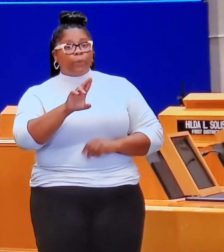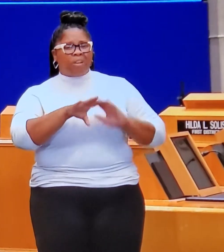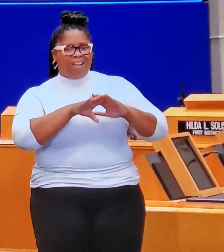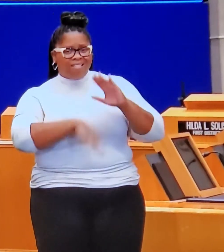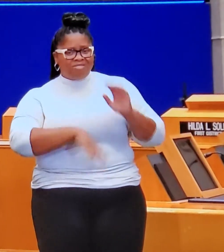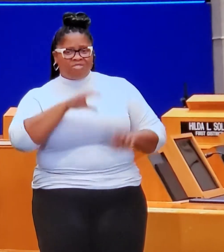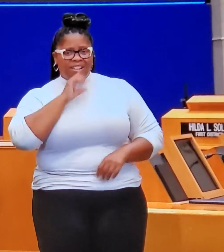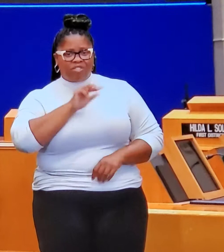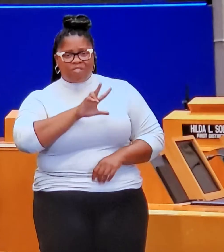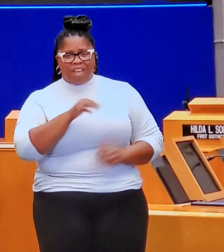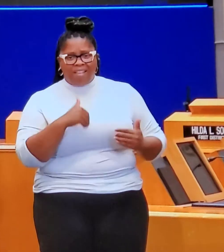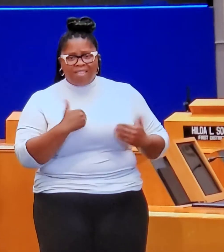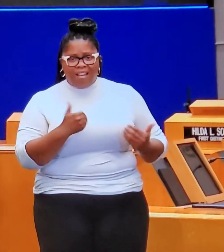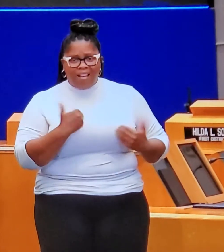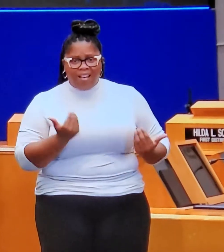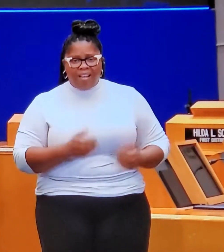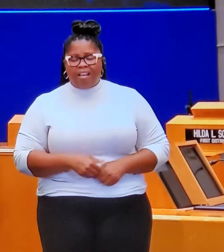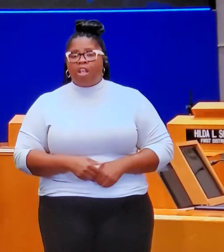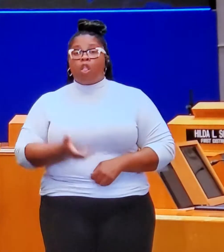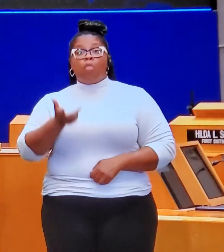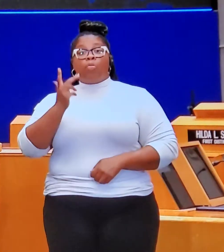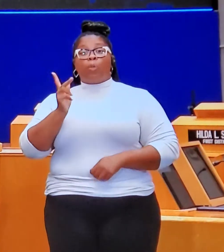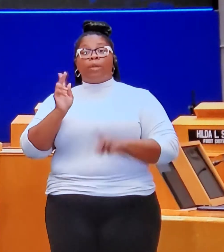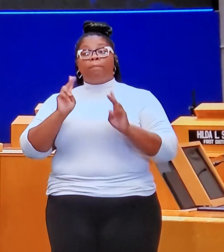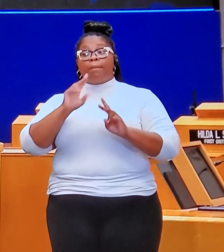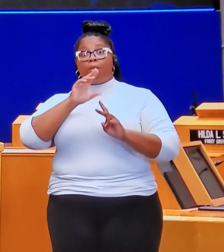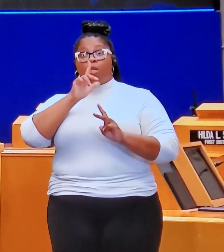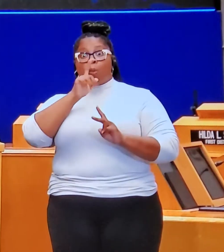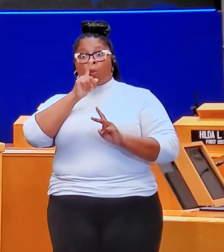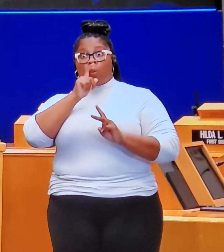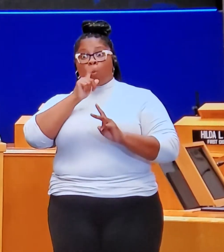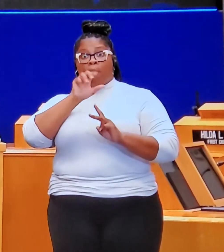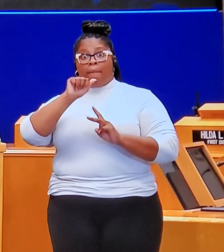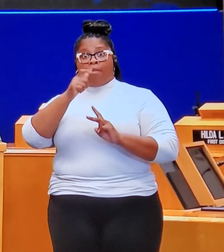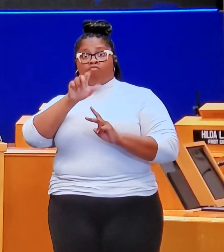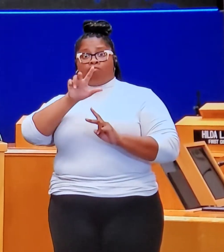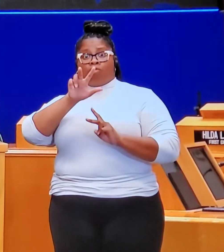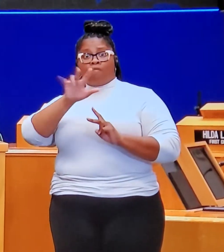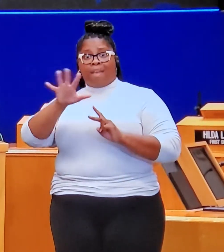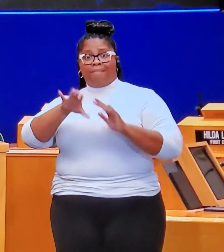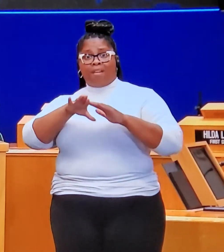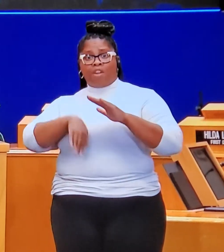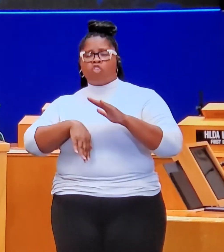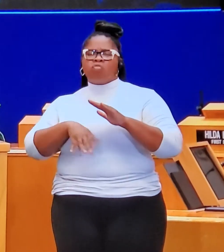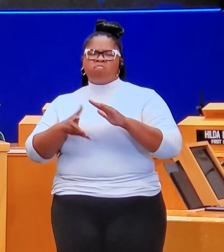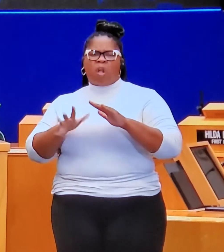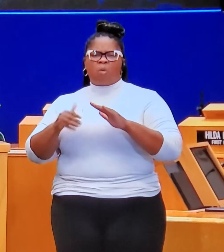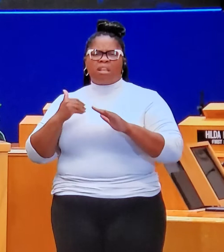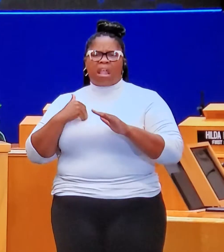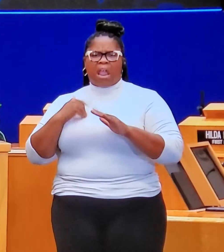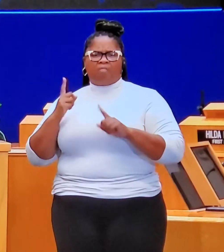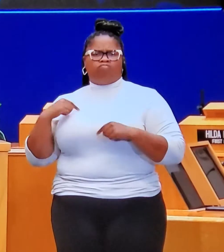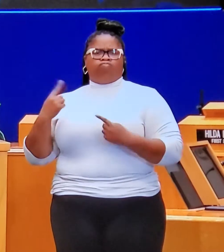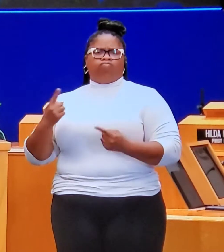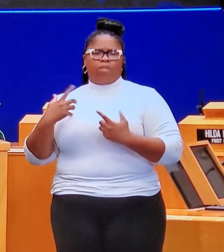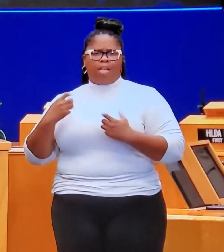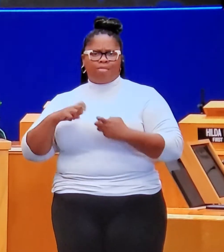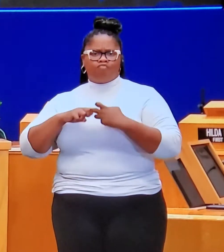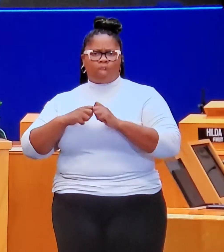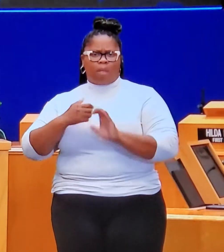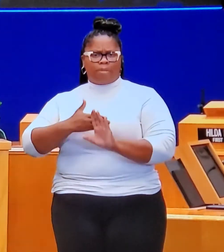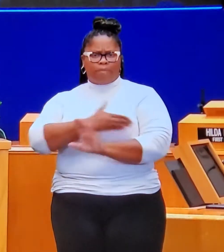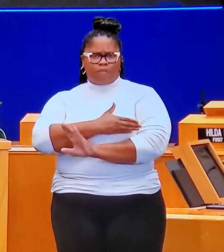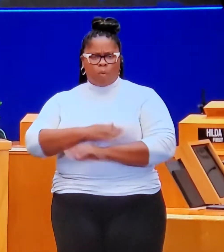35. 3 people who are under the age of 35 do have underlying health conditions. You can see an